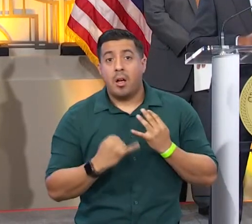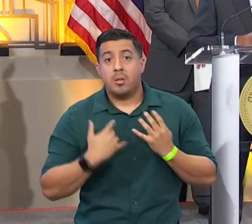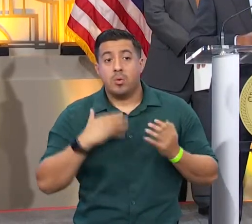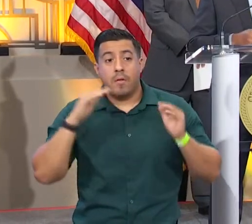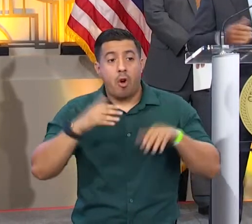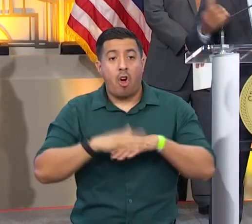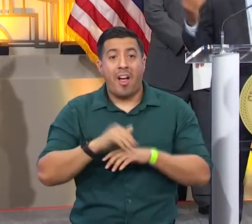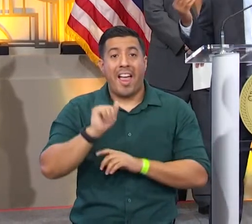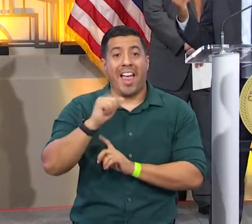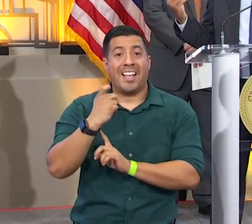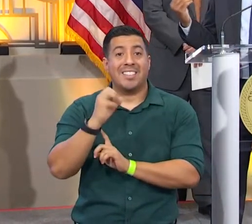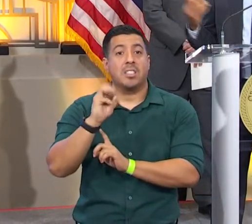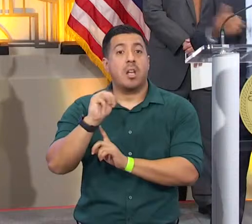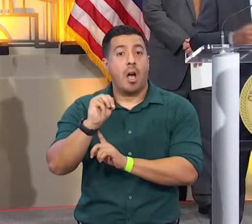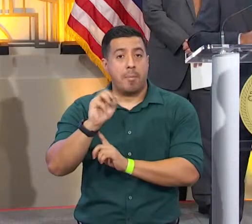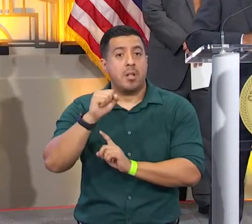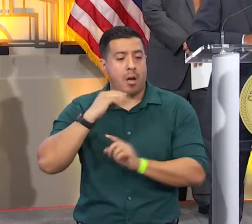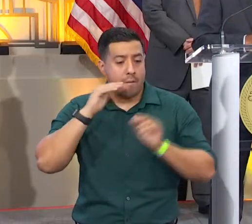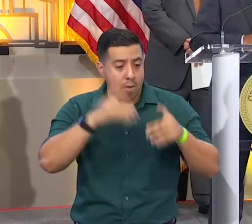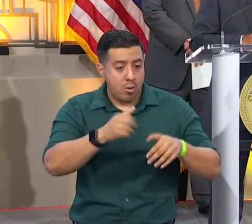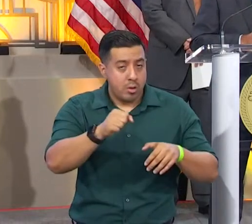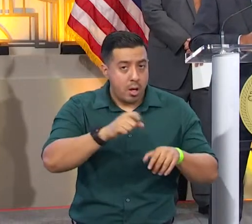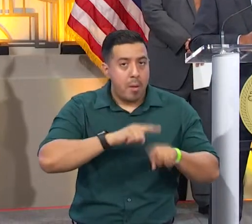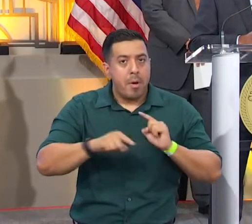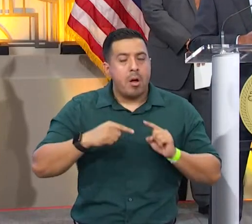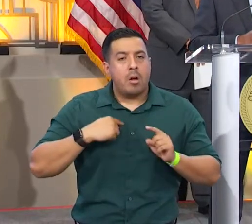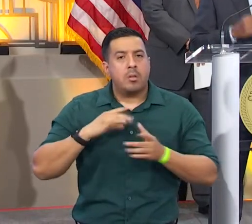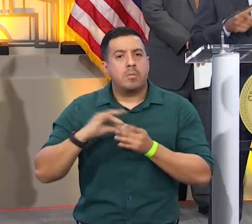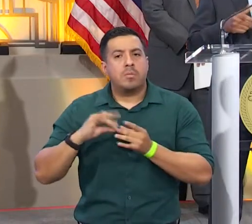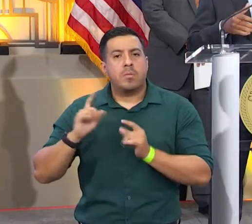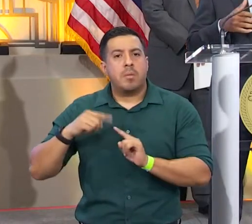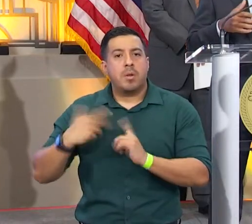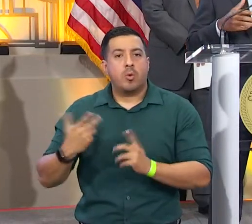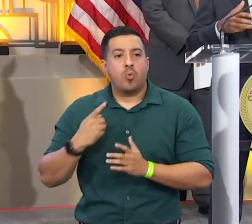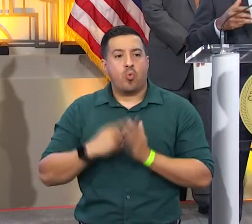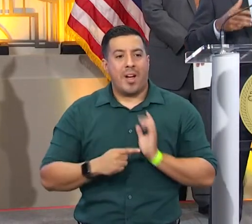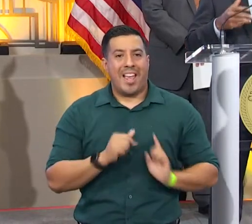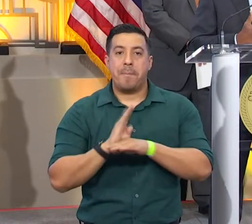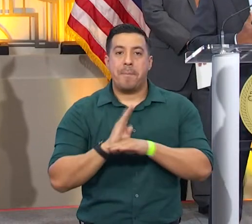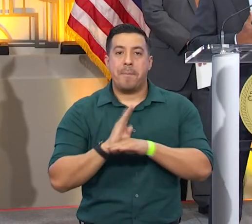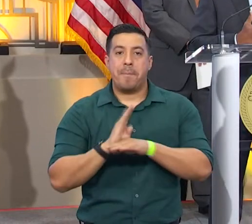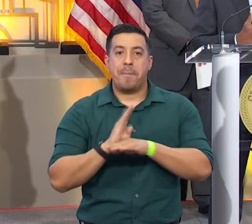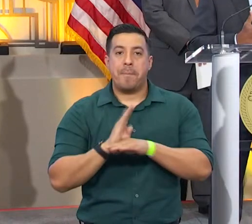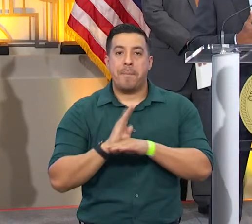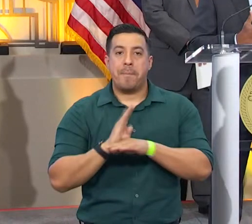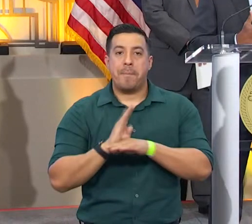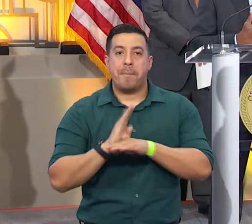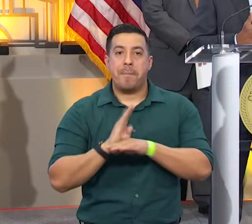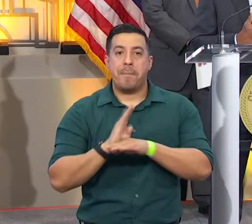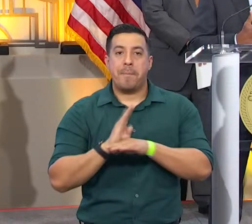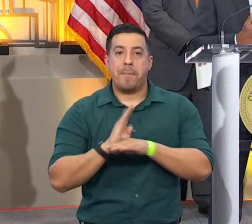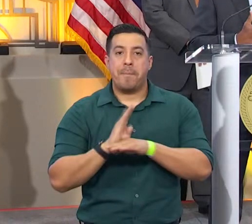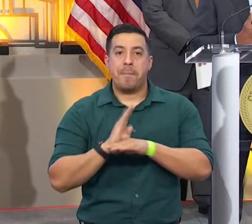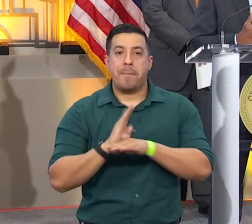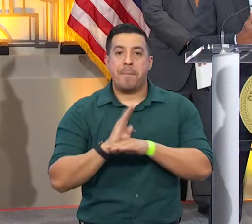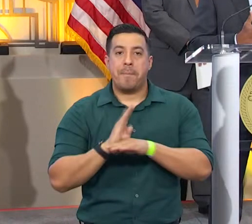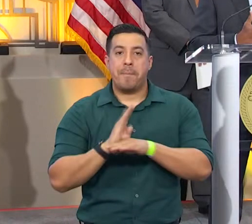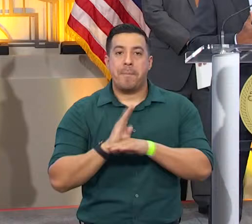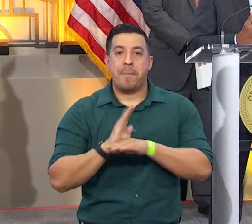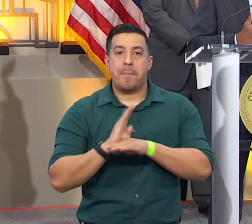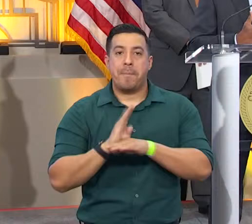Axiom, but what we've been also talking about is what will Axiom becomes like an anchor.